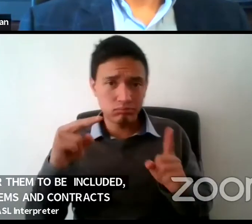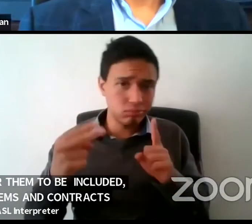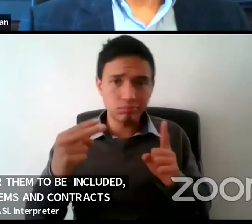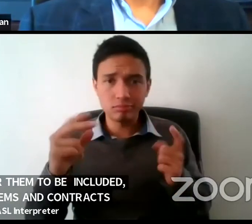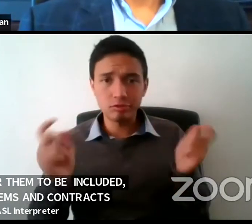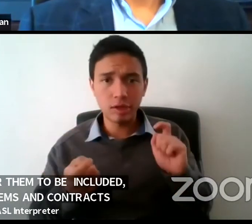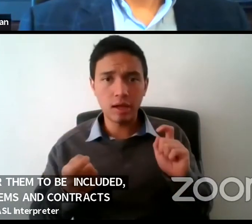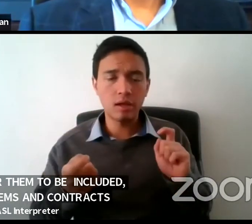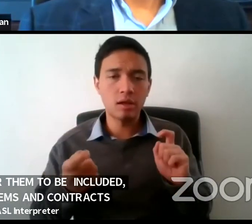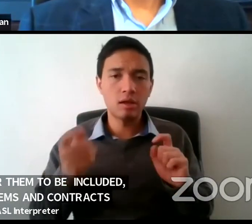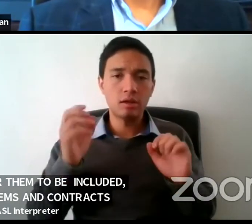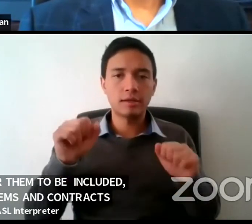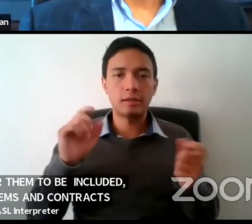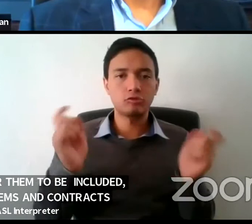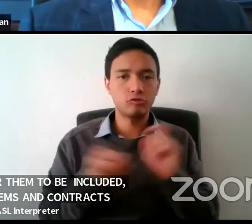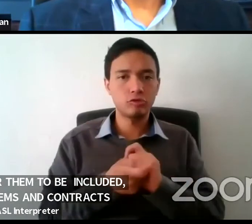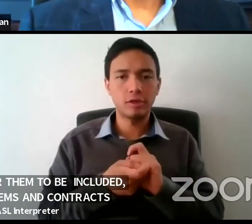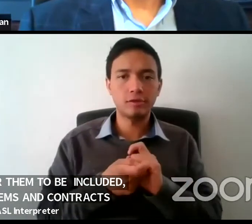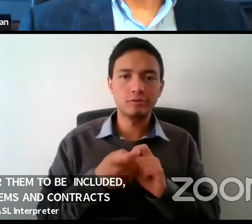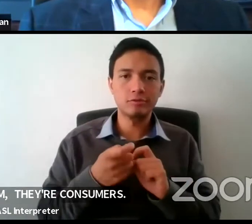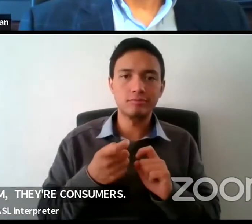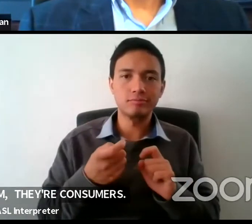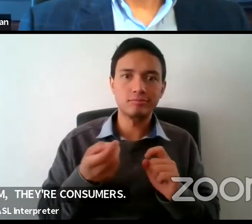consumers too. 30 seconds each on that last point.